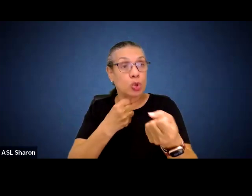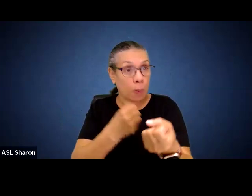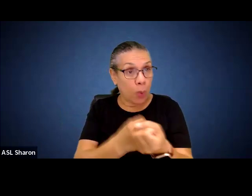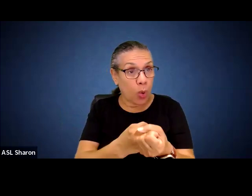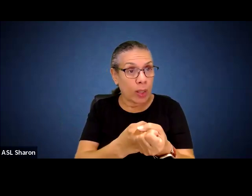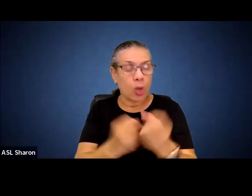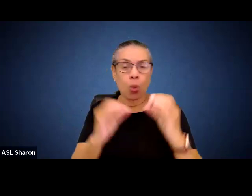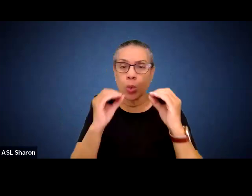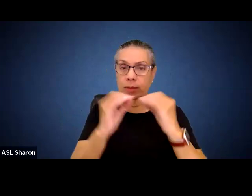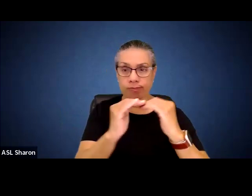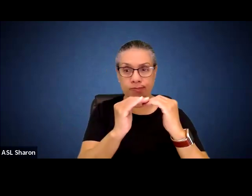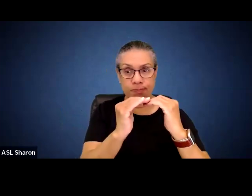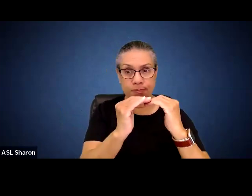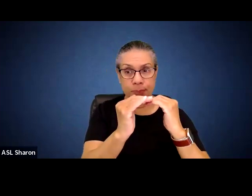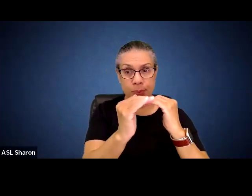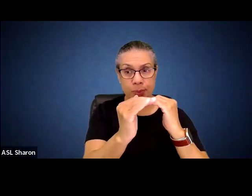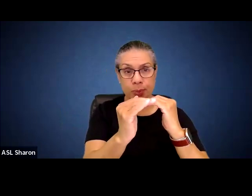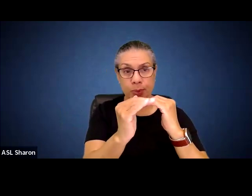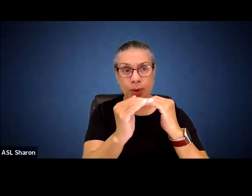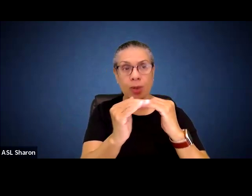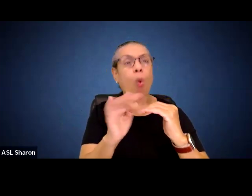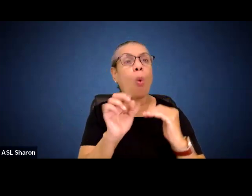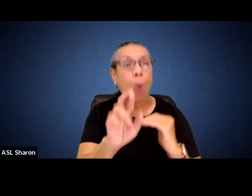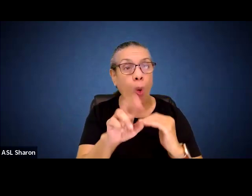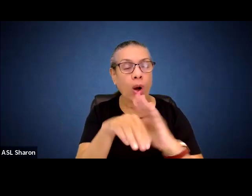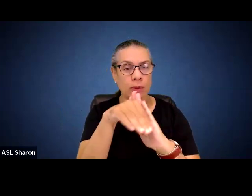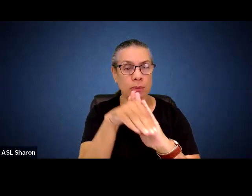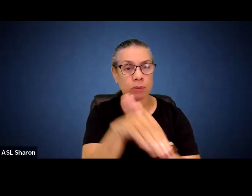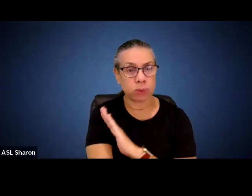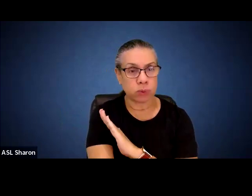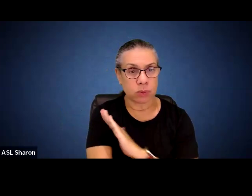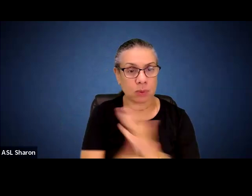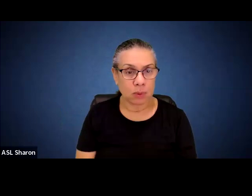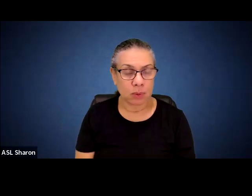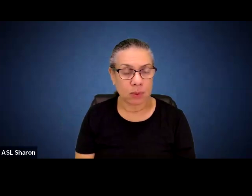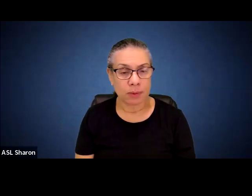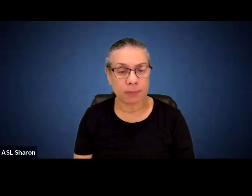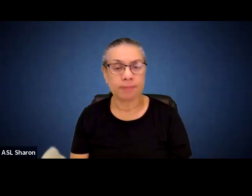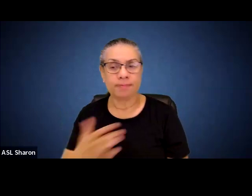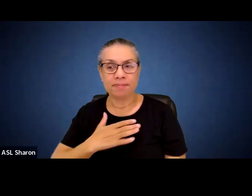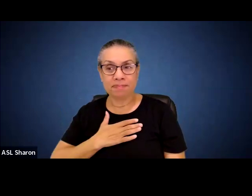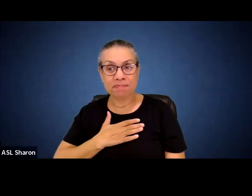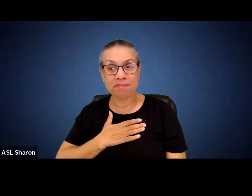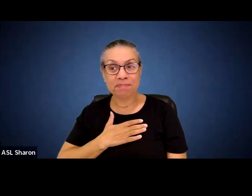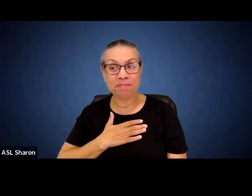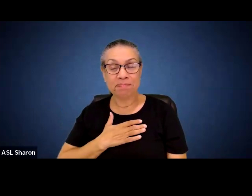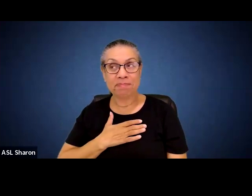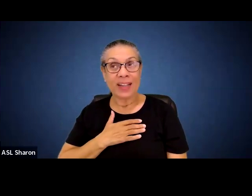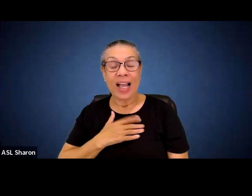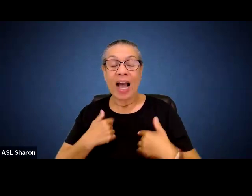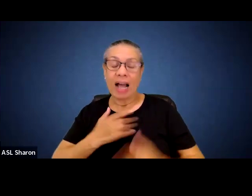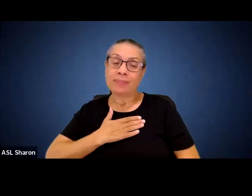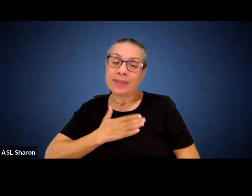no growth or continuing to decline despite the support. So I have to confess, I did not tally up that